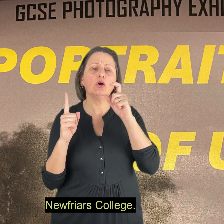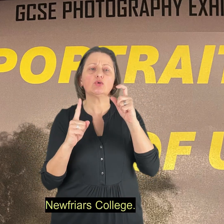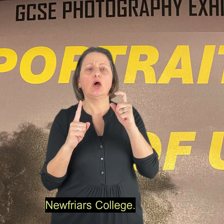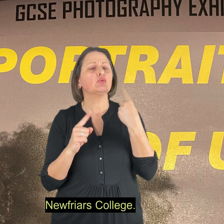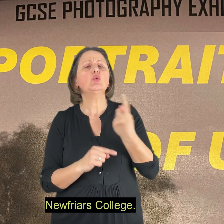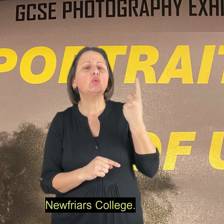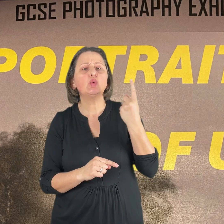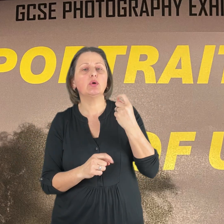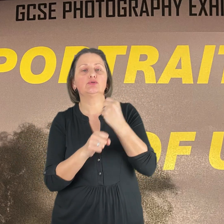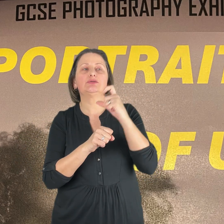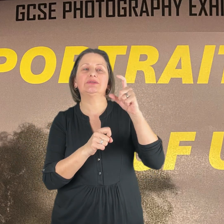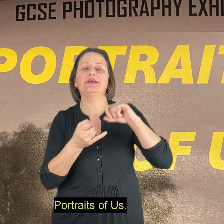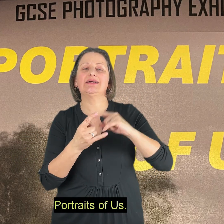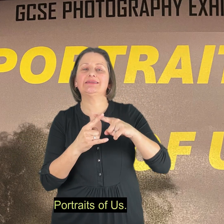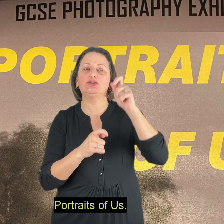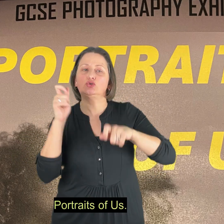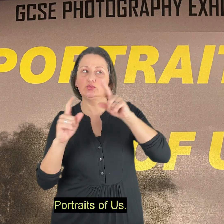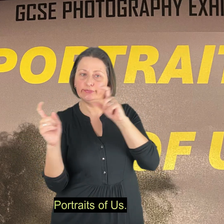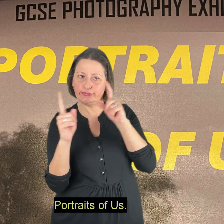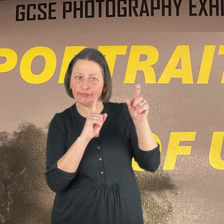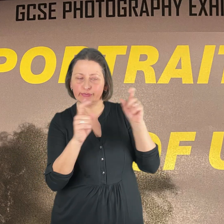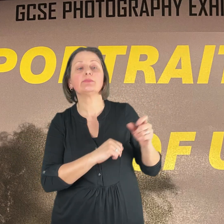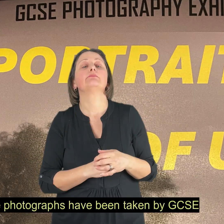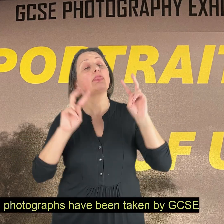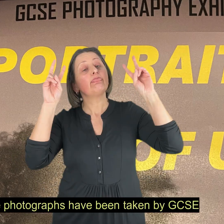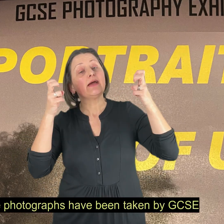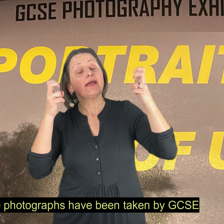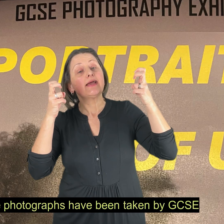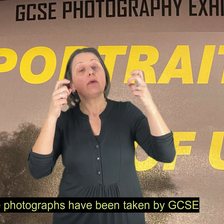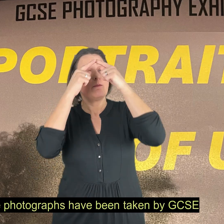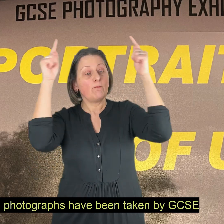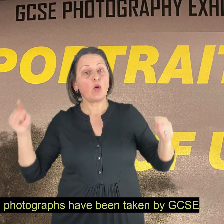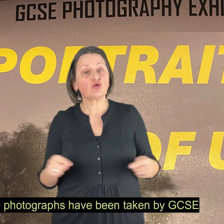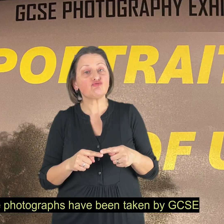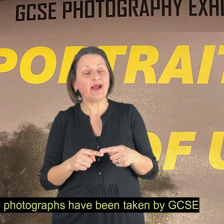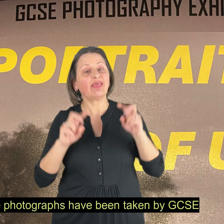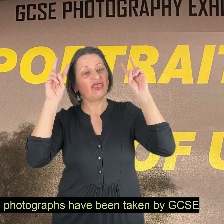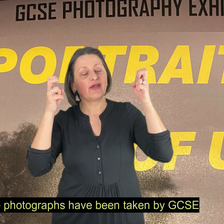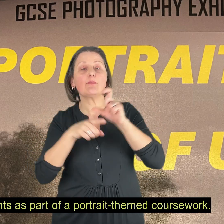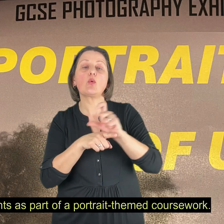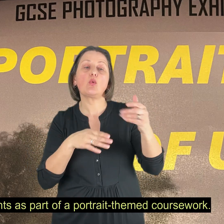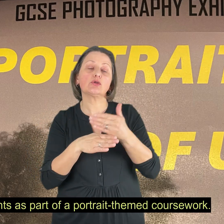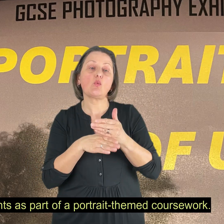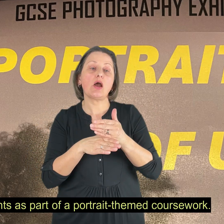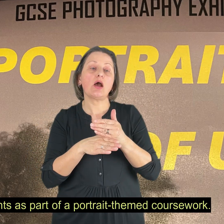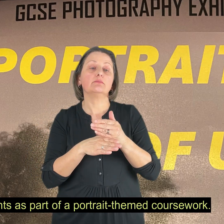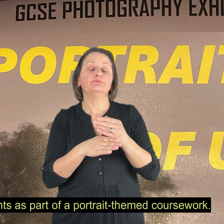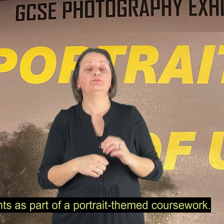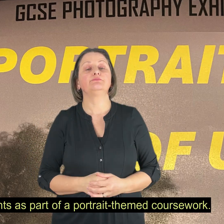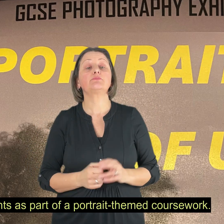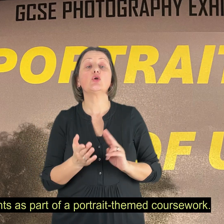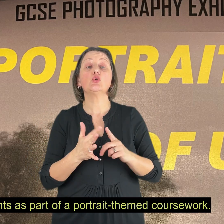New Friars College. Portraits of us. The photographs have been taken by GCSE students as part